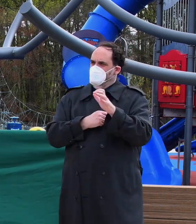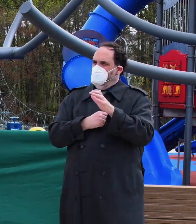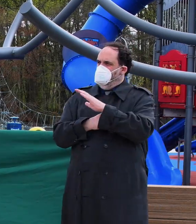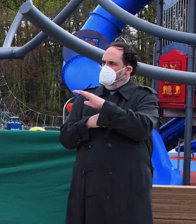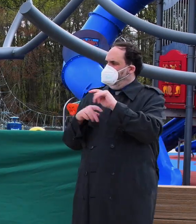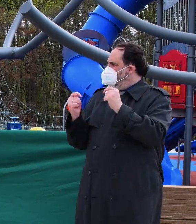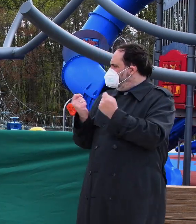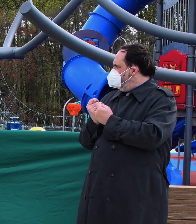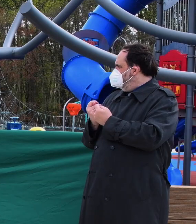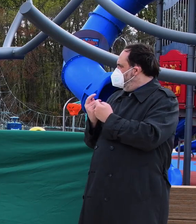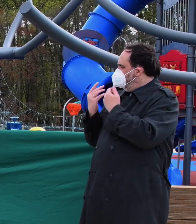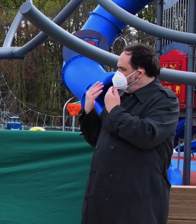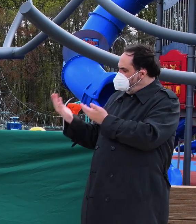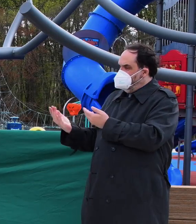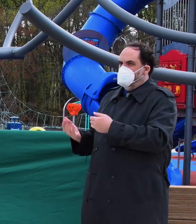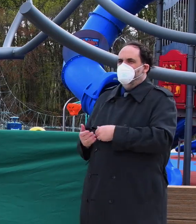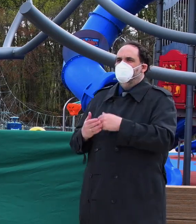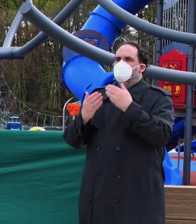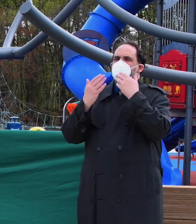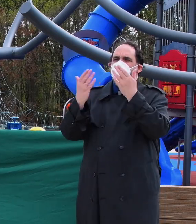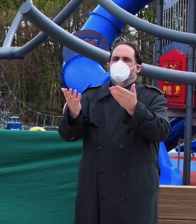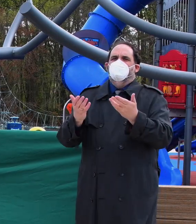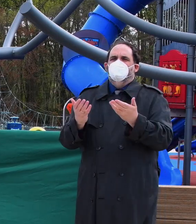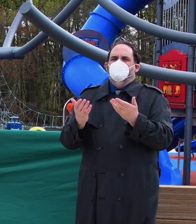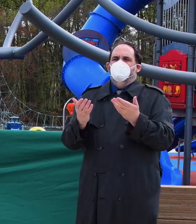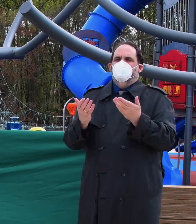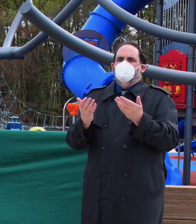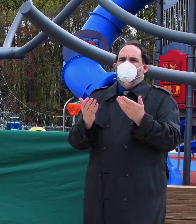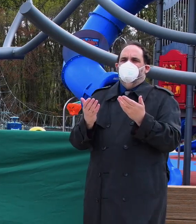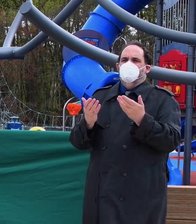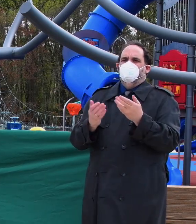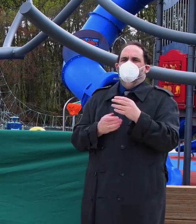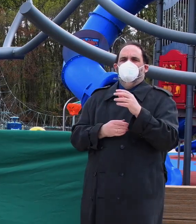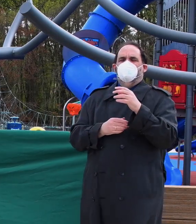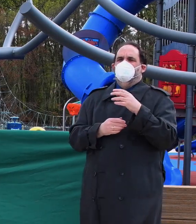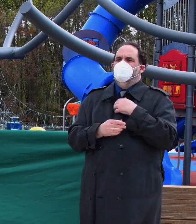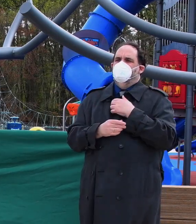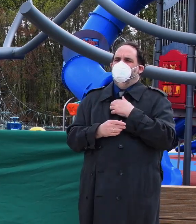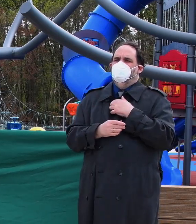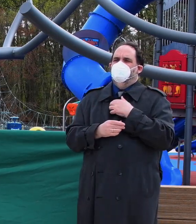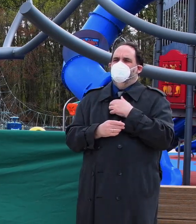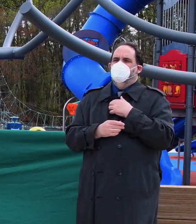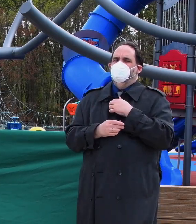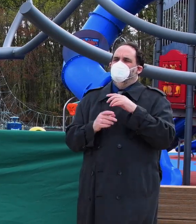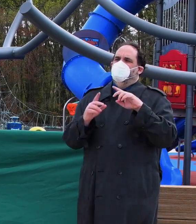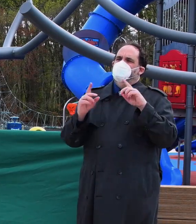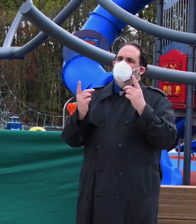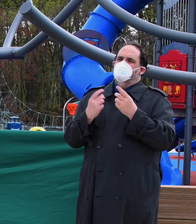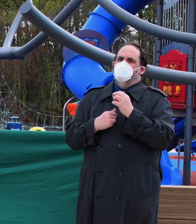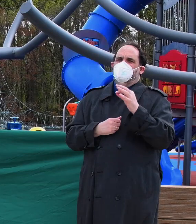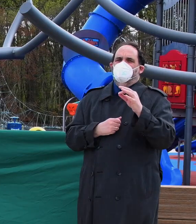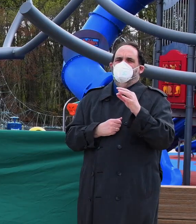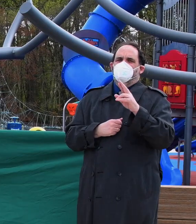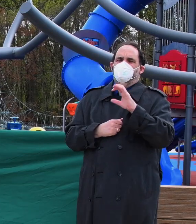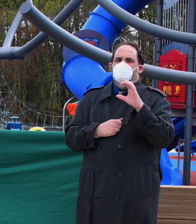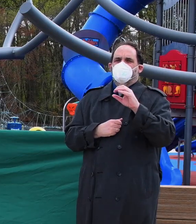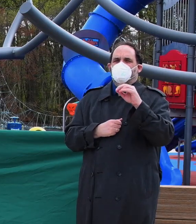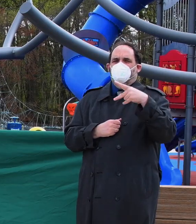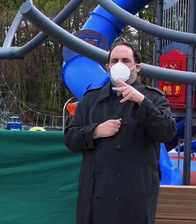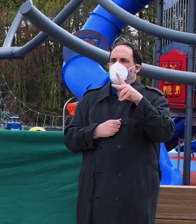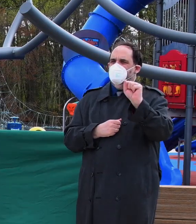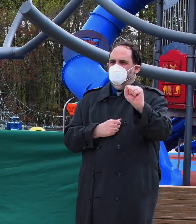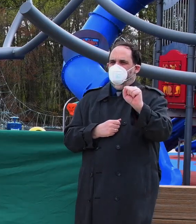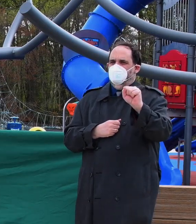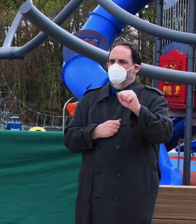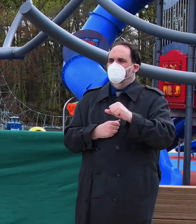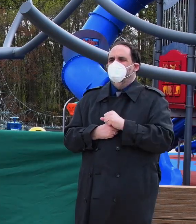team. I'd like to thank the director of the Department of Recreation and Parks